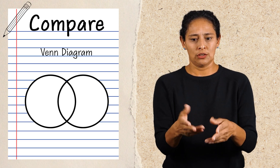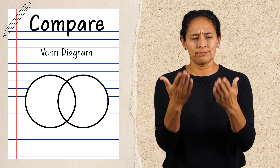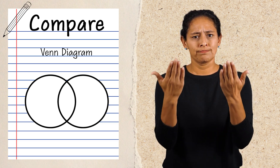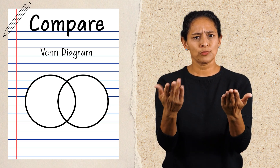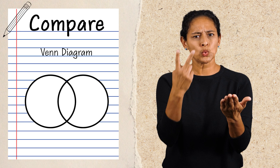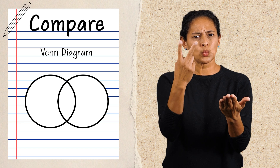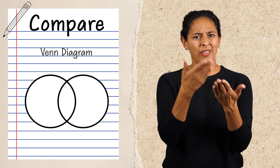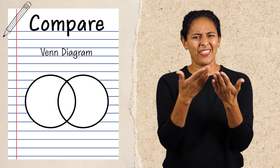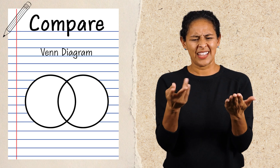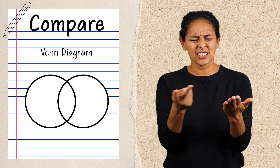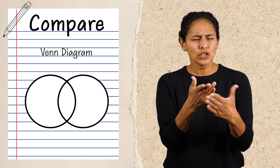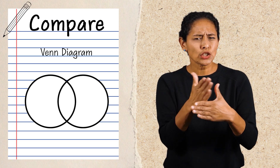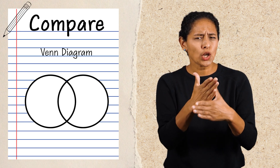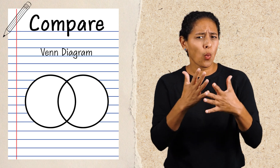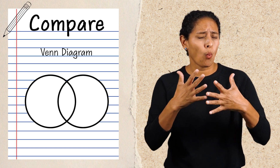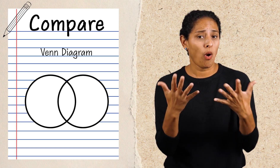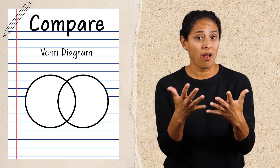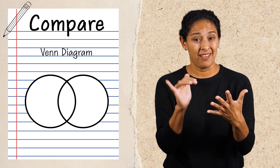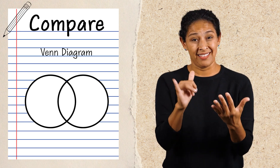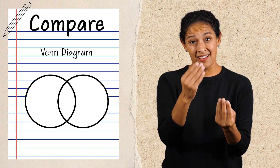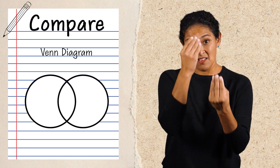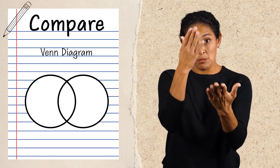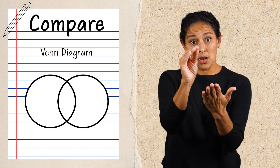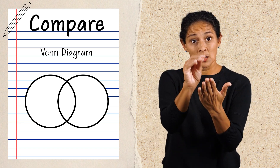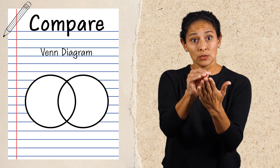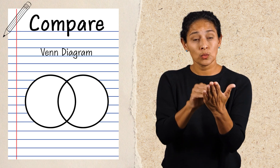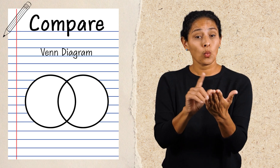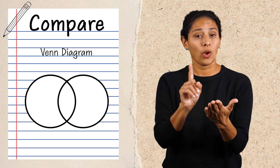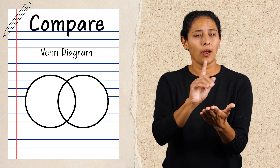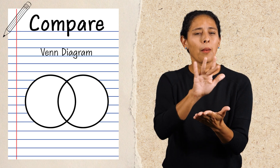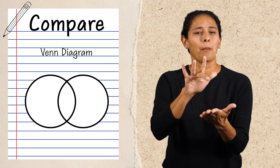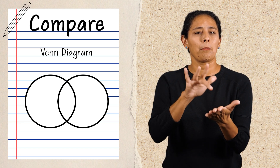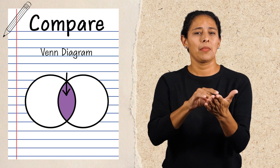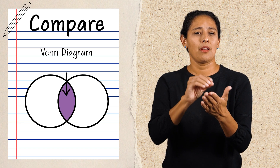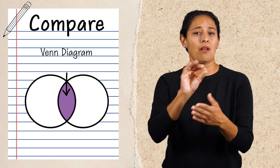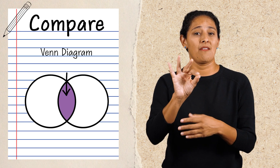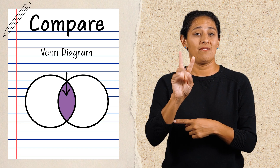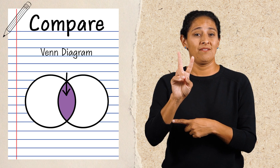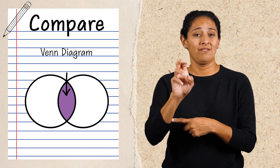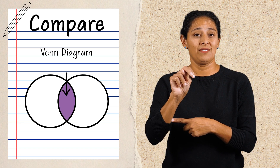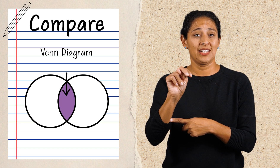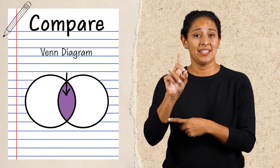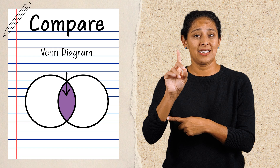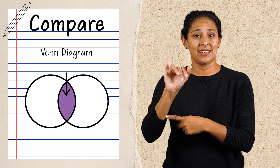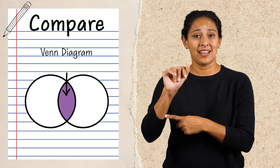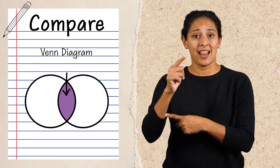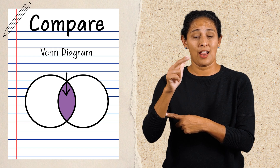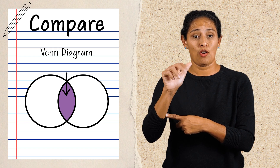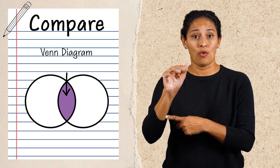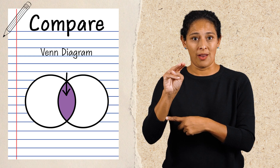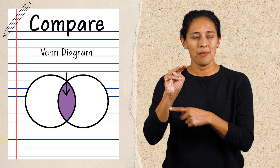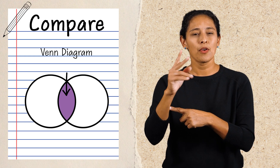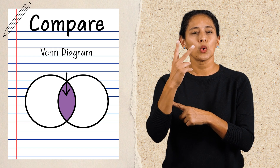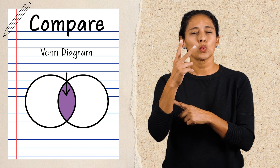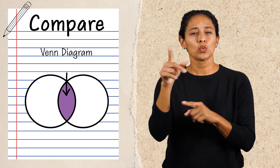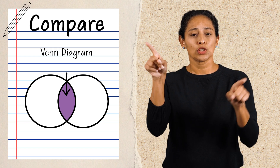Since this is what two items share, it goes in the middle of the Venn diagram where both circles